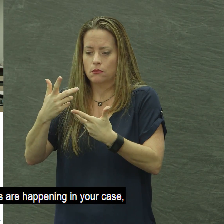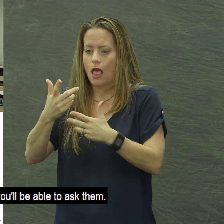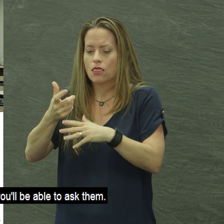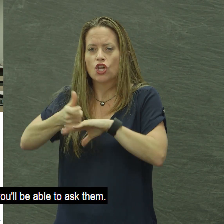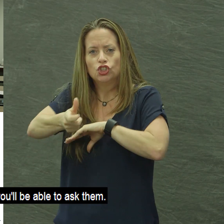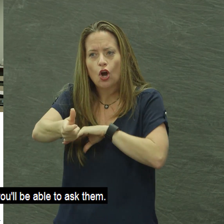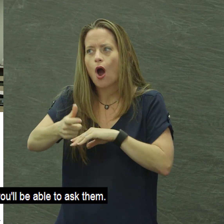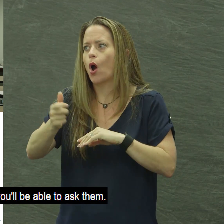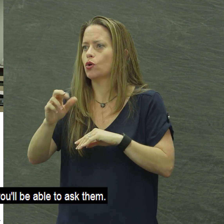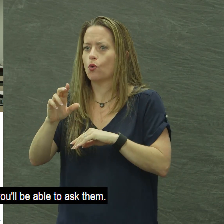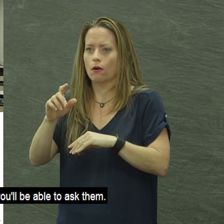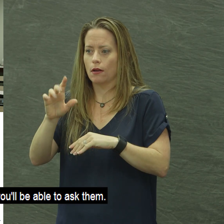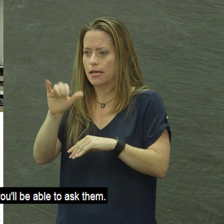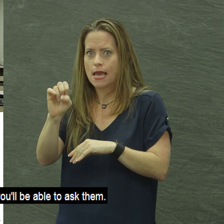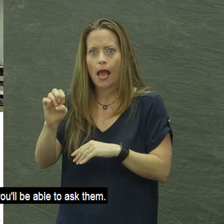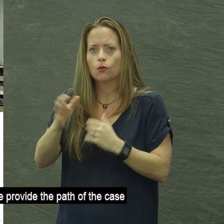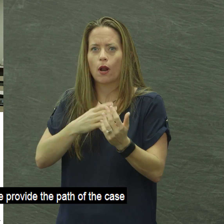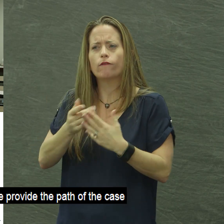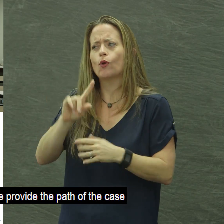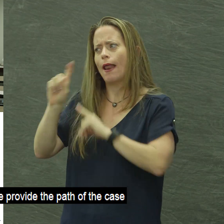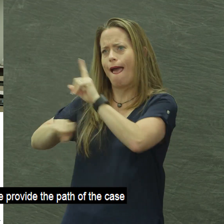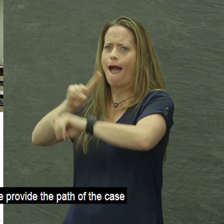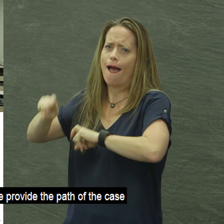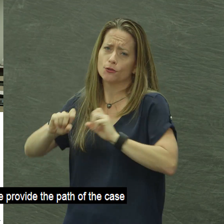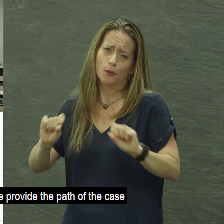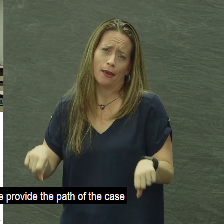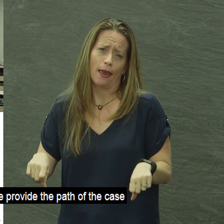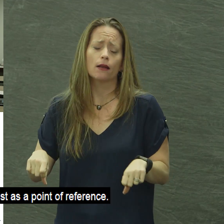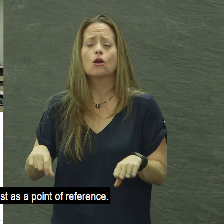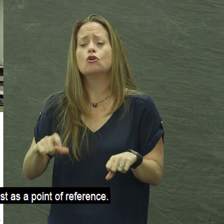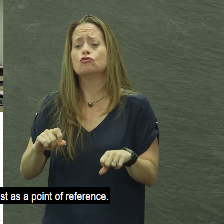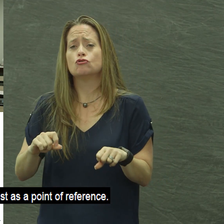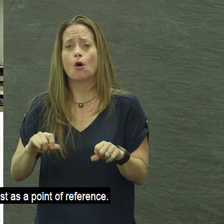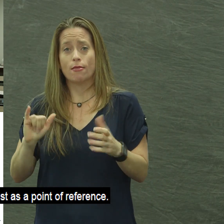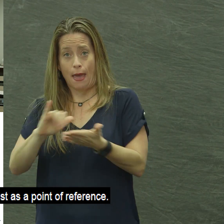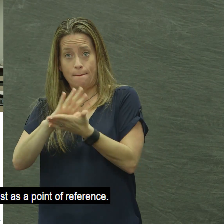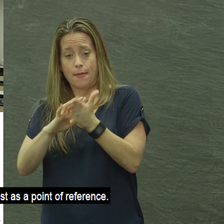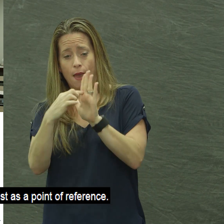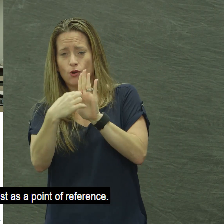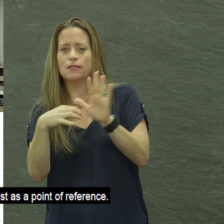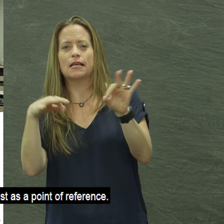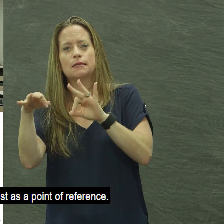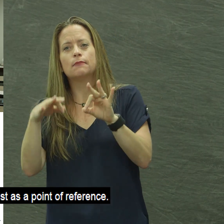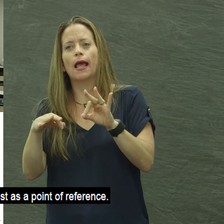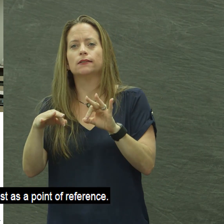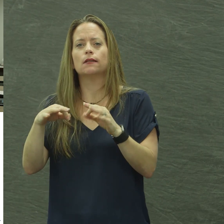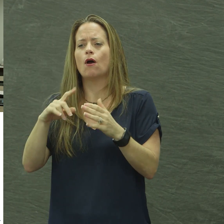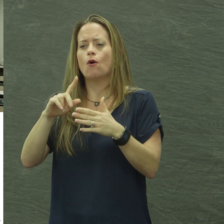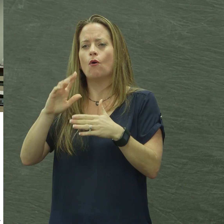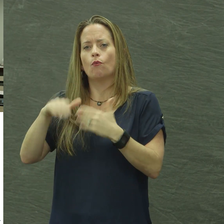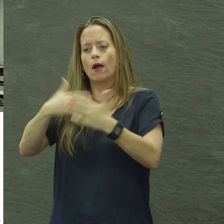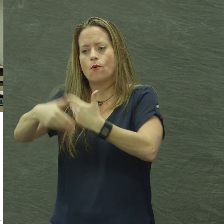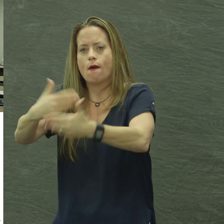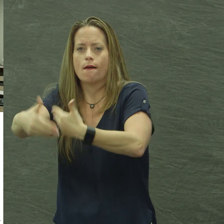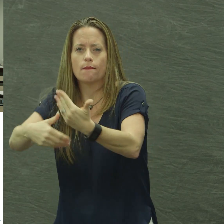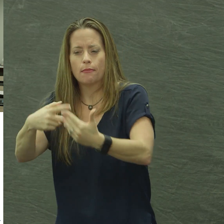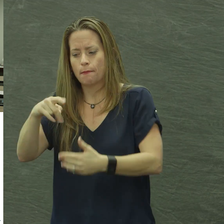in your case, you'll be able to ask them. So we provide the path of a case just as a point of reference.